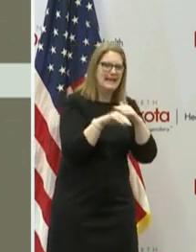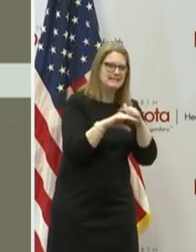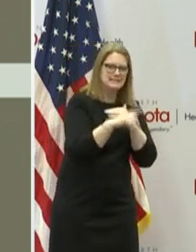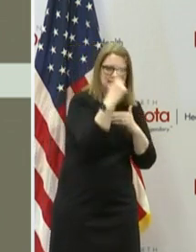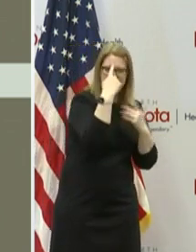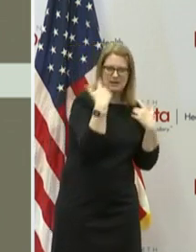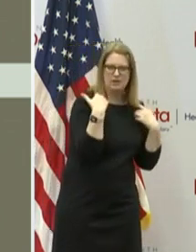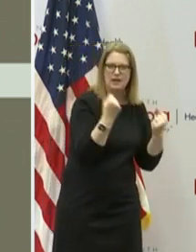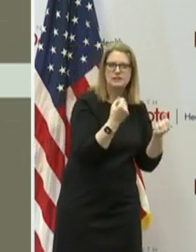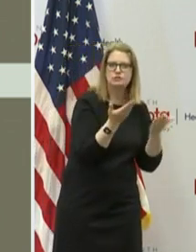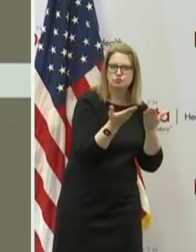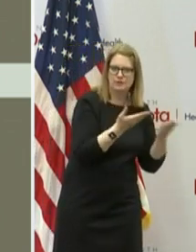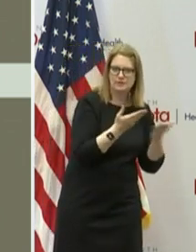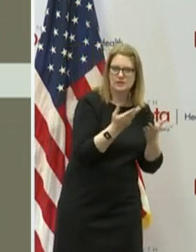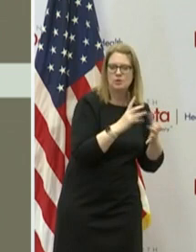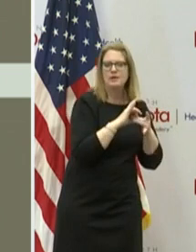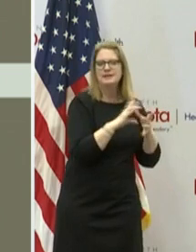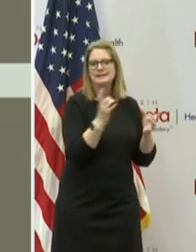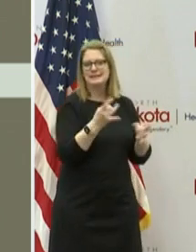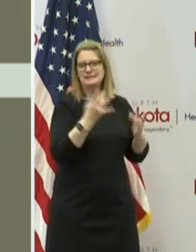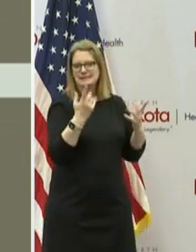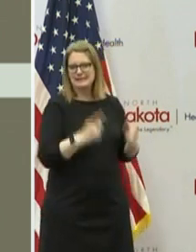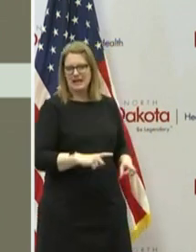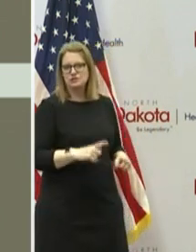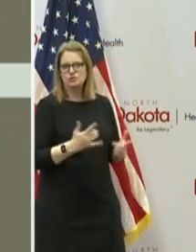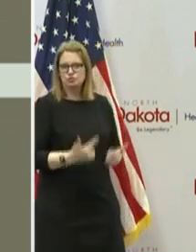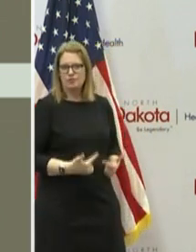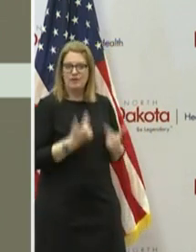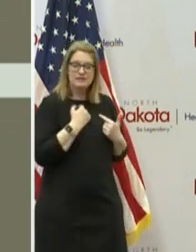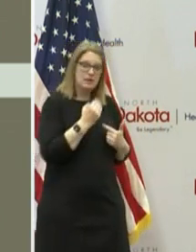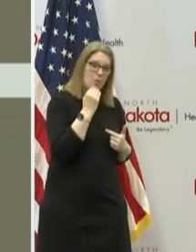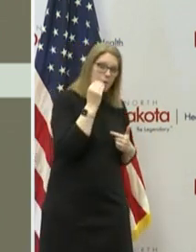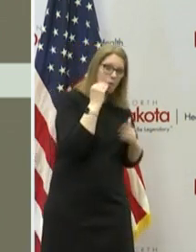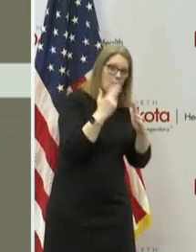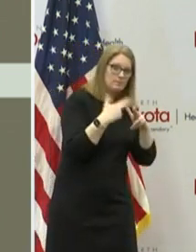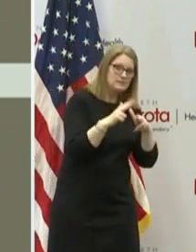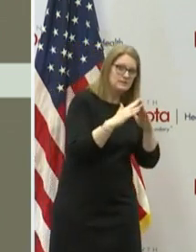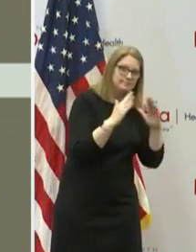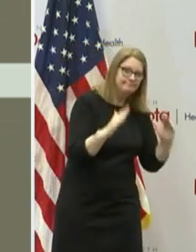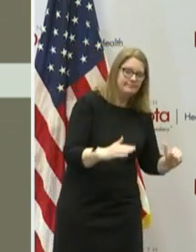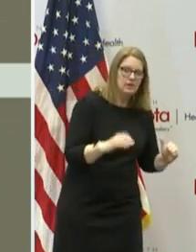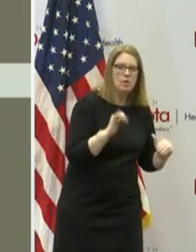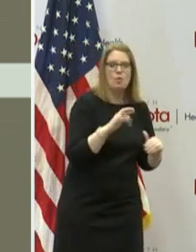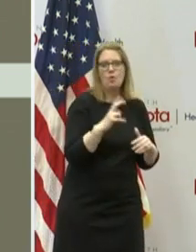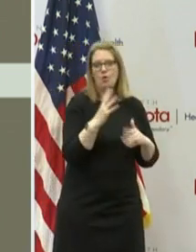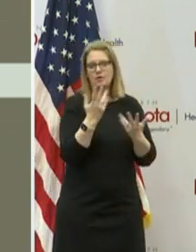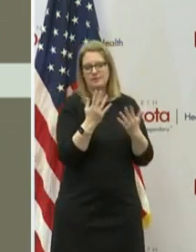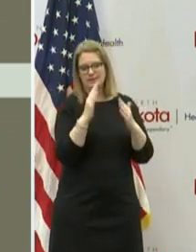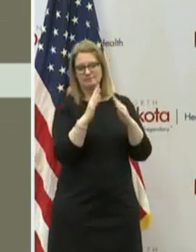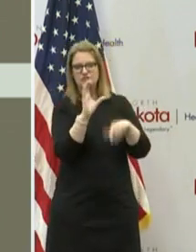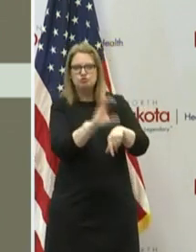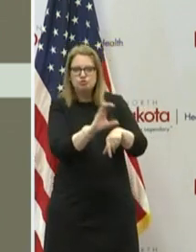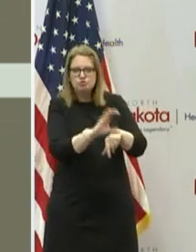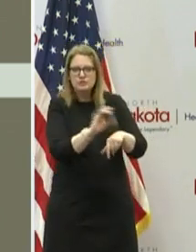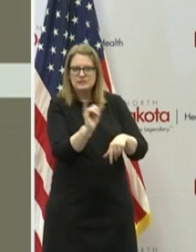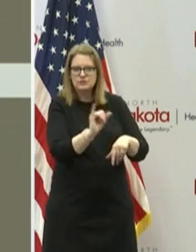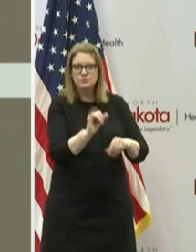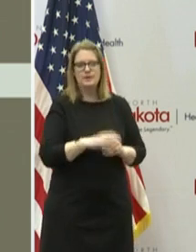services provided to disaster survivors in their homes, shelters, temporary living sites, or houses of worship.